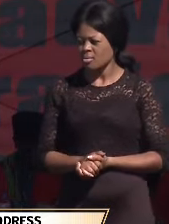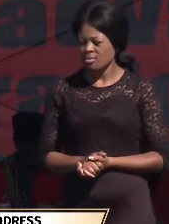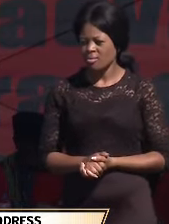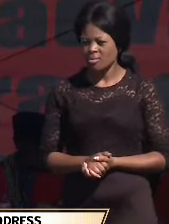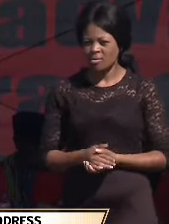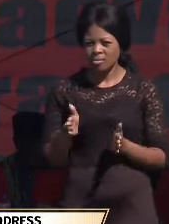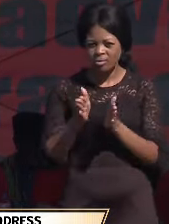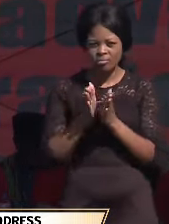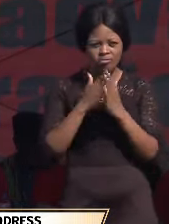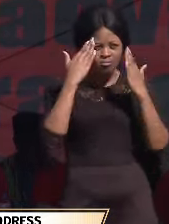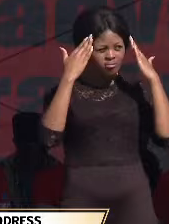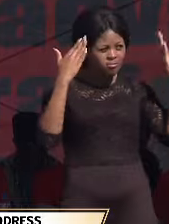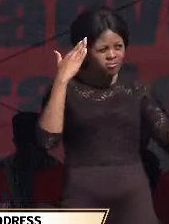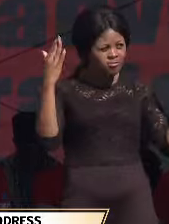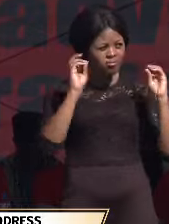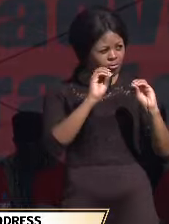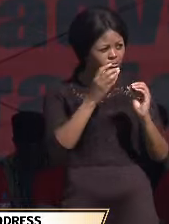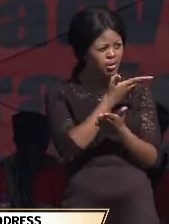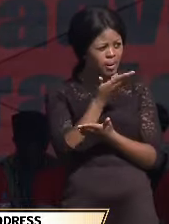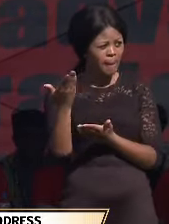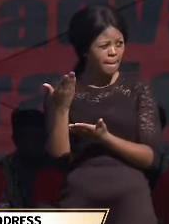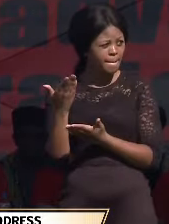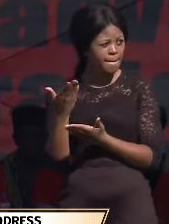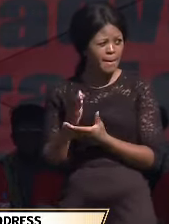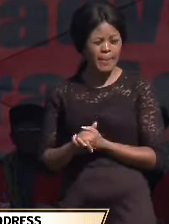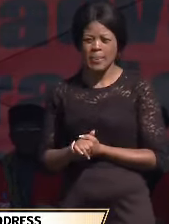Ngicela ukubingelela amakomanisi, nikhona amakomanisi.